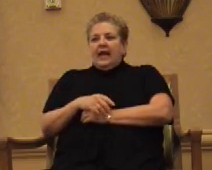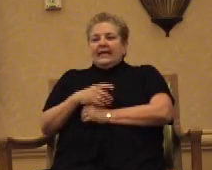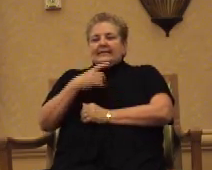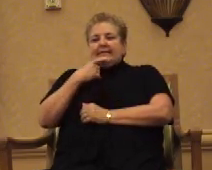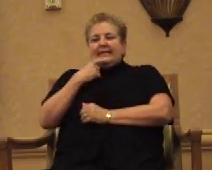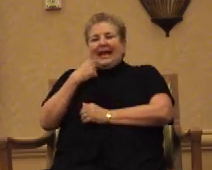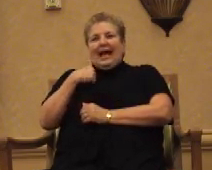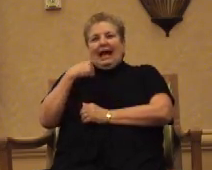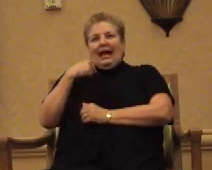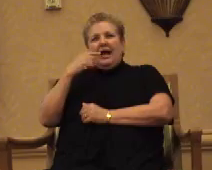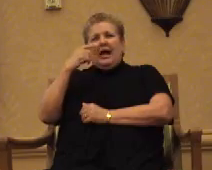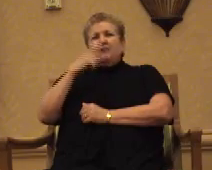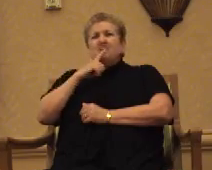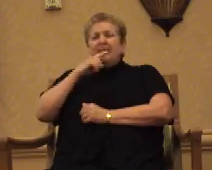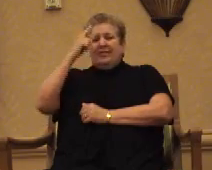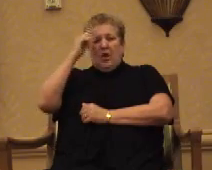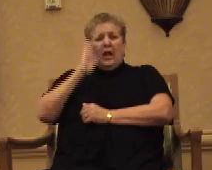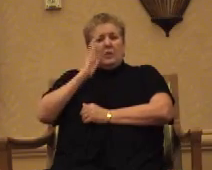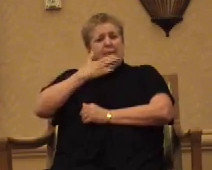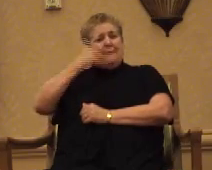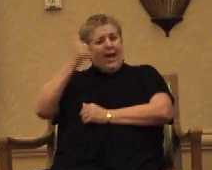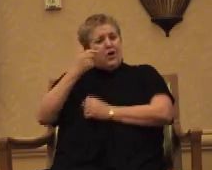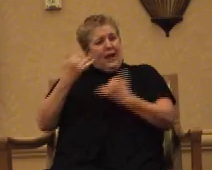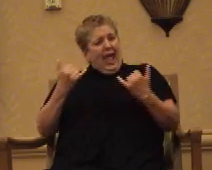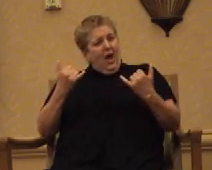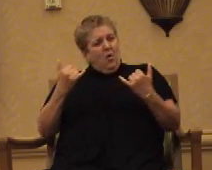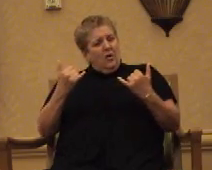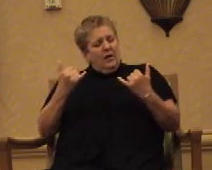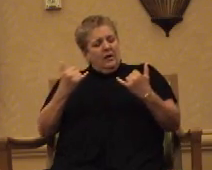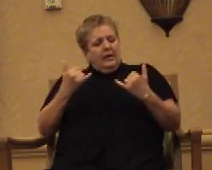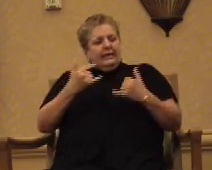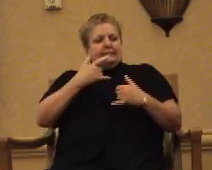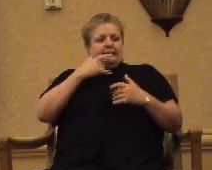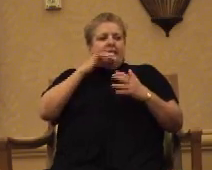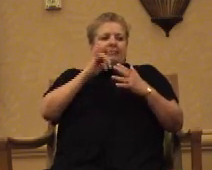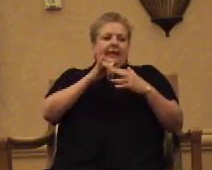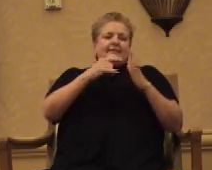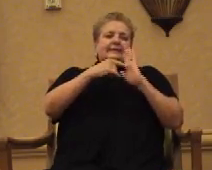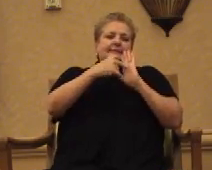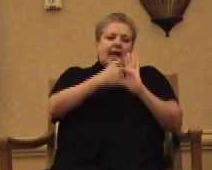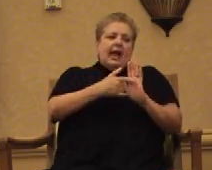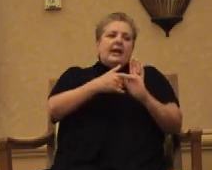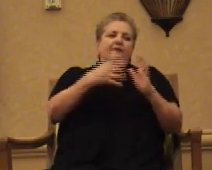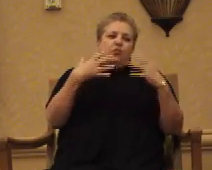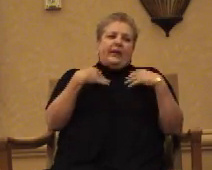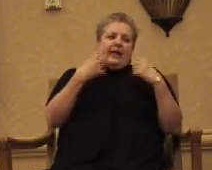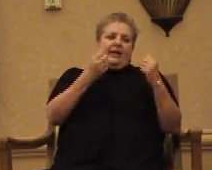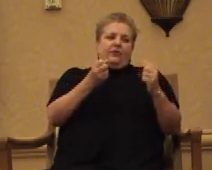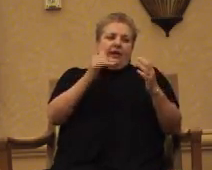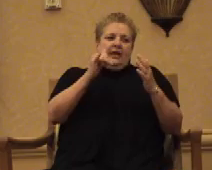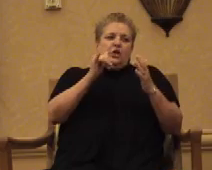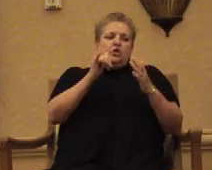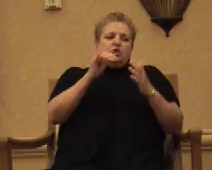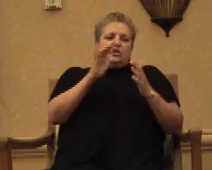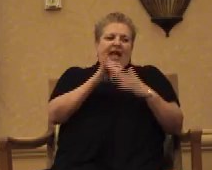better by now. And he said, it's a sign of recovery to be appalled at your recovery.